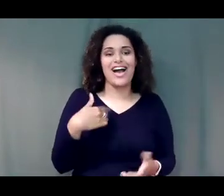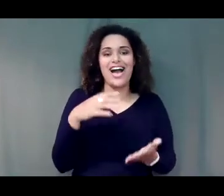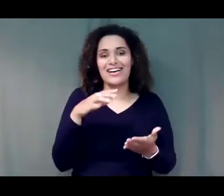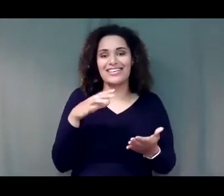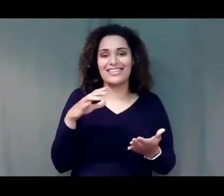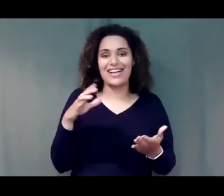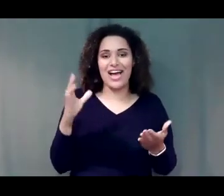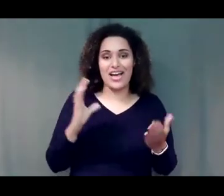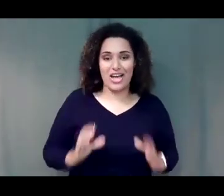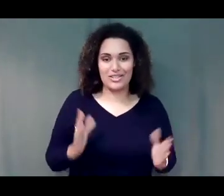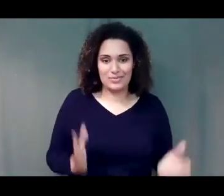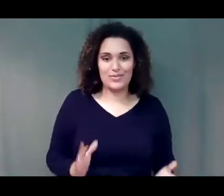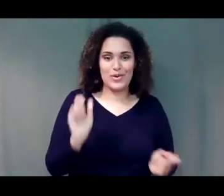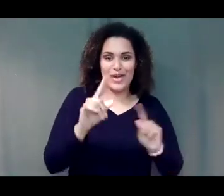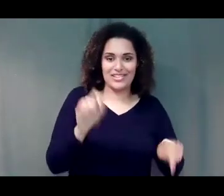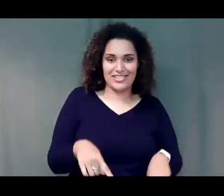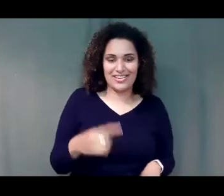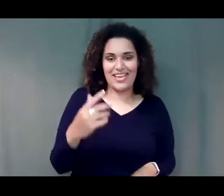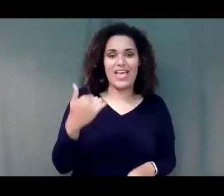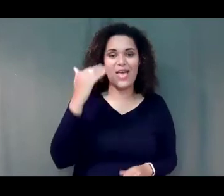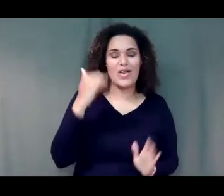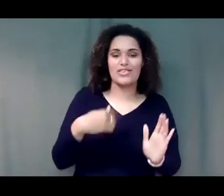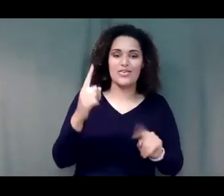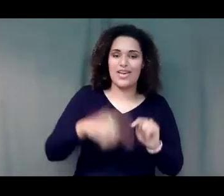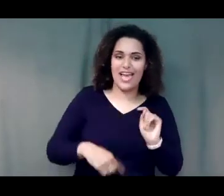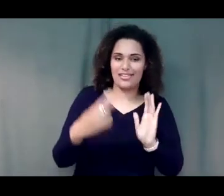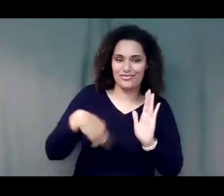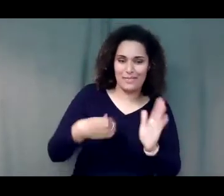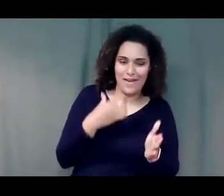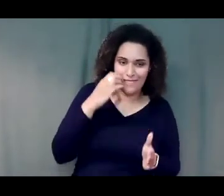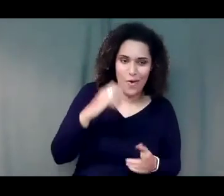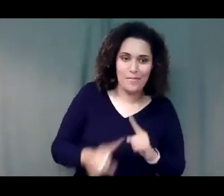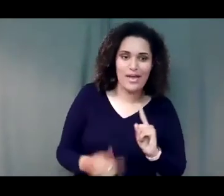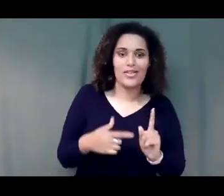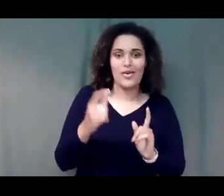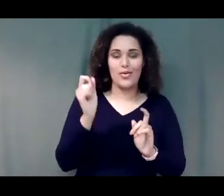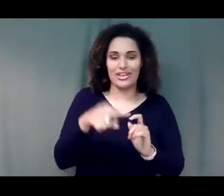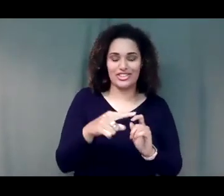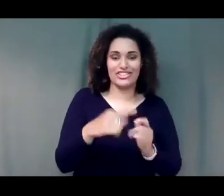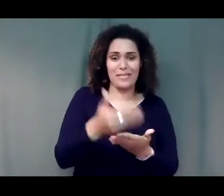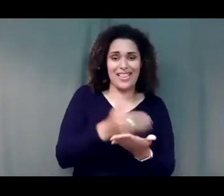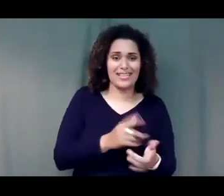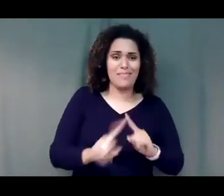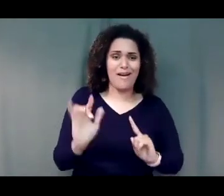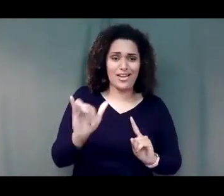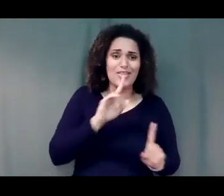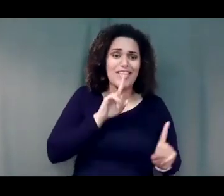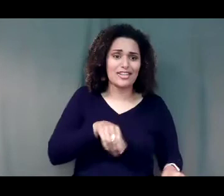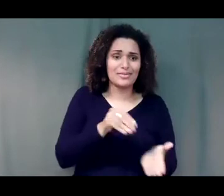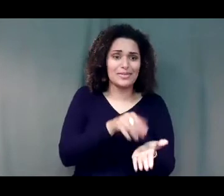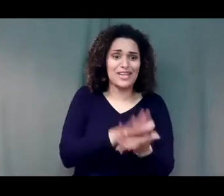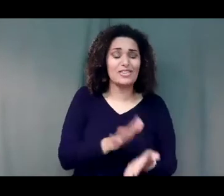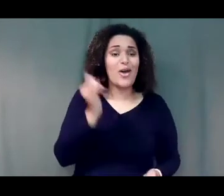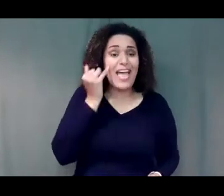laughing. And they knew that I would not know. You can't read my phone. But not only is the question on my list, so is the answer in case I got it